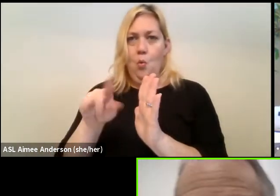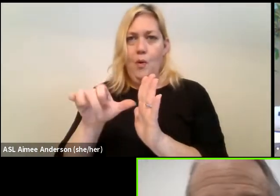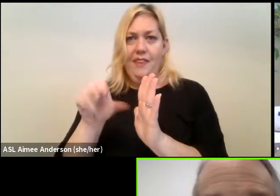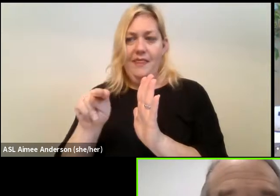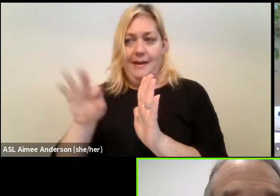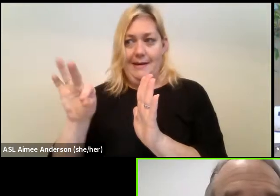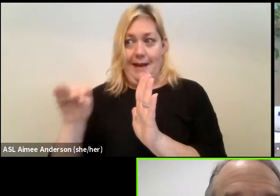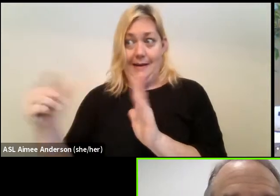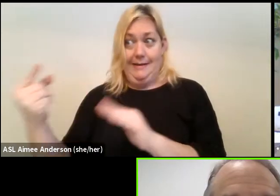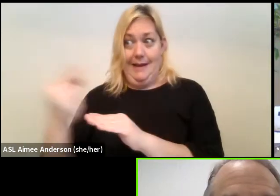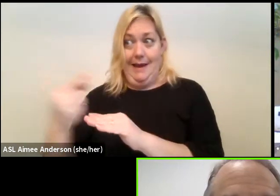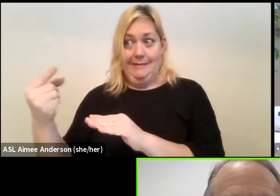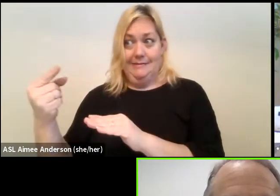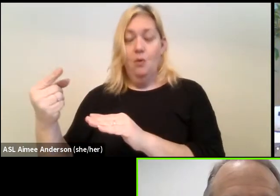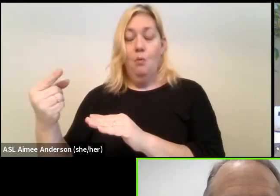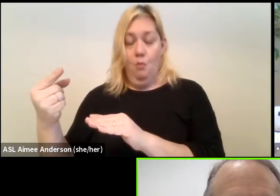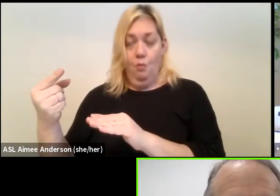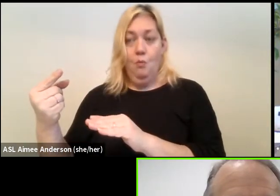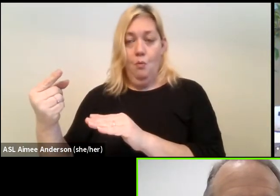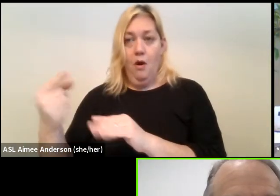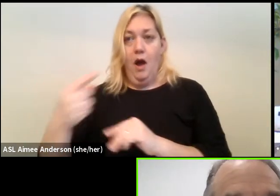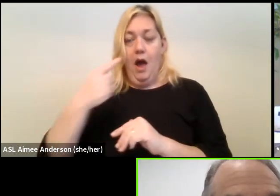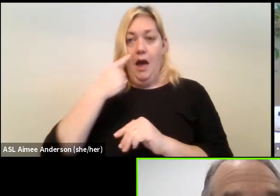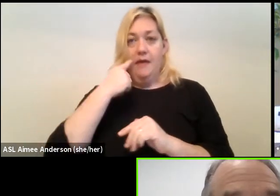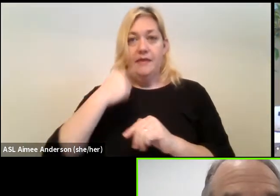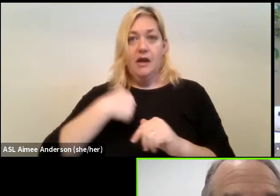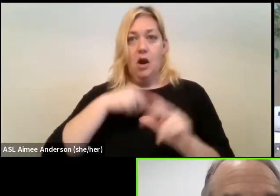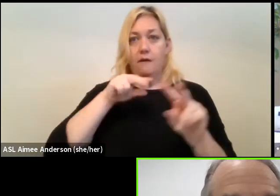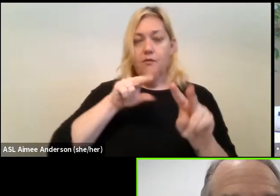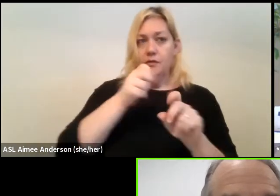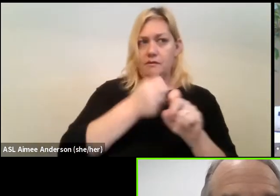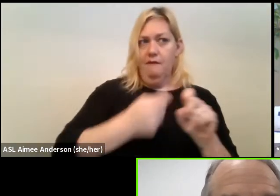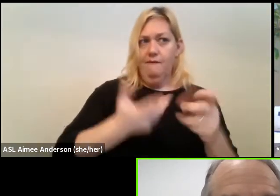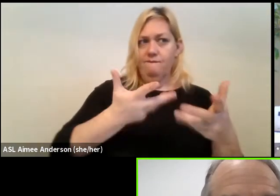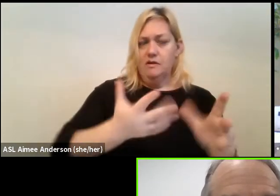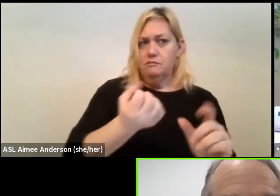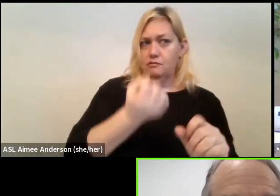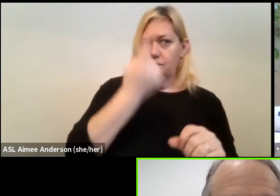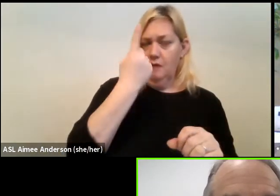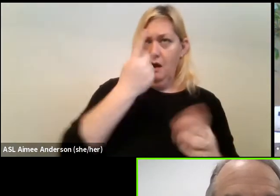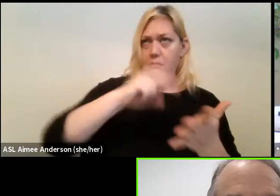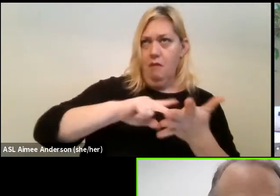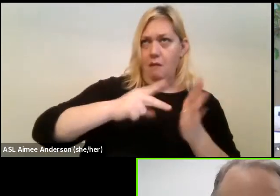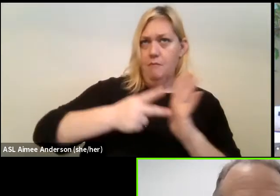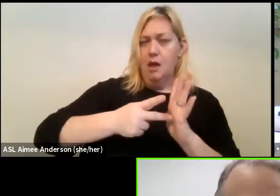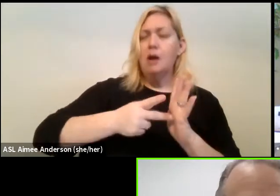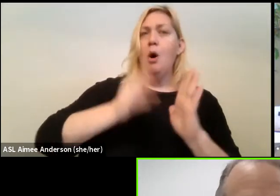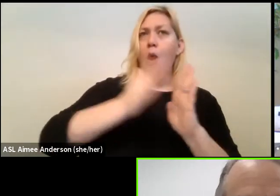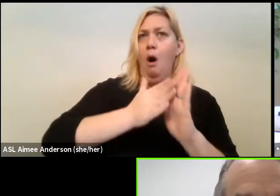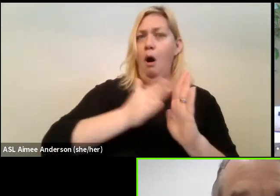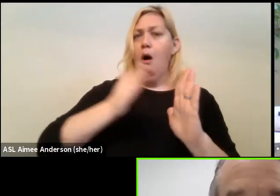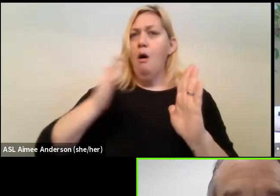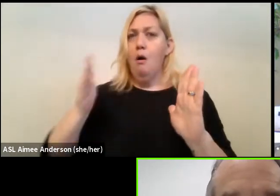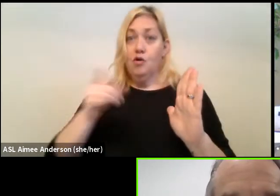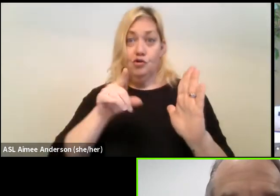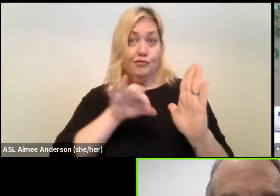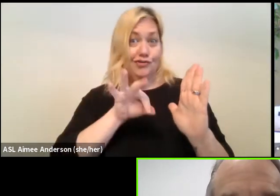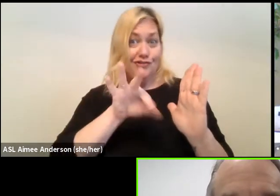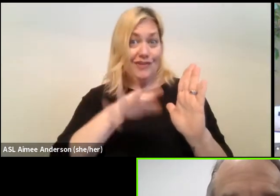90 days. And so I think our view was everyone understood that to be this, as you